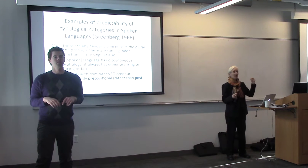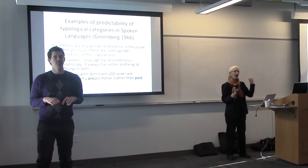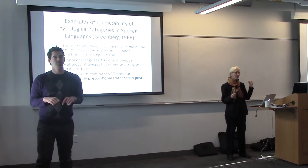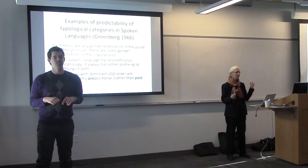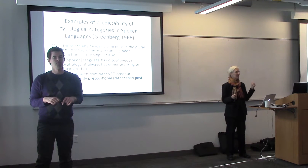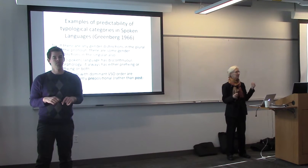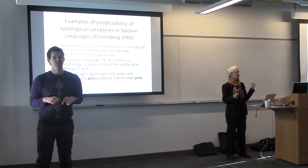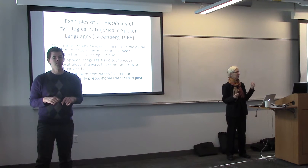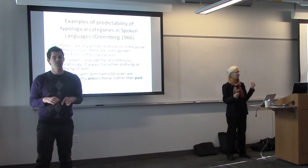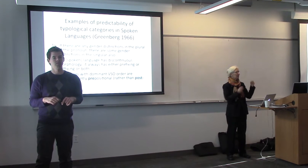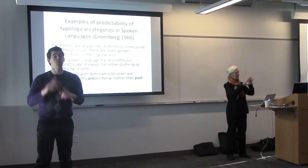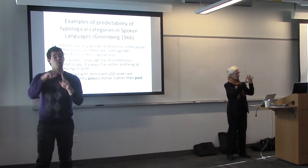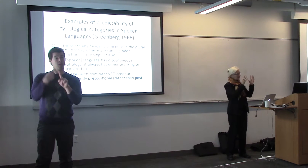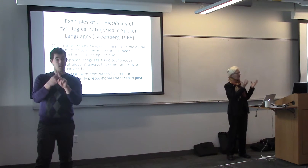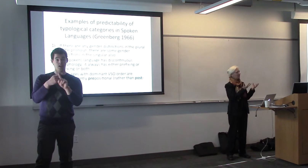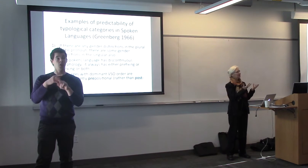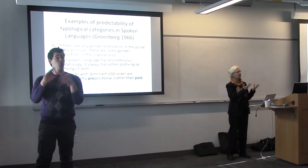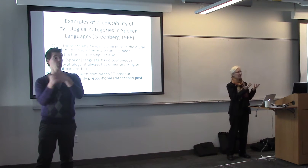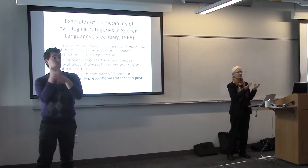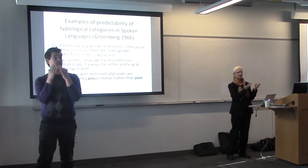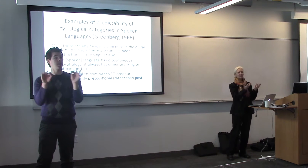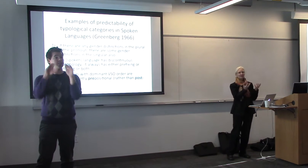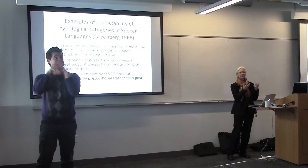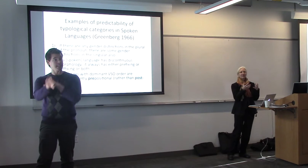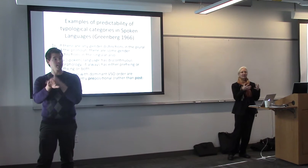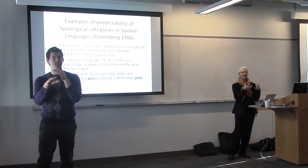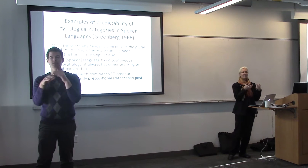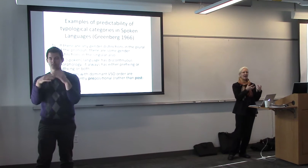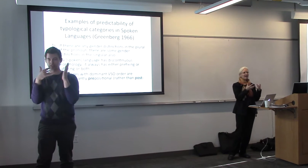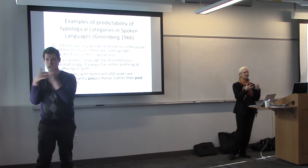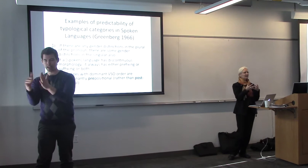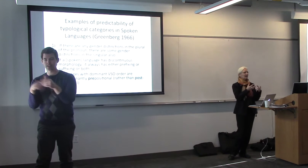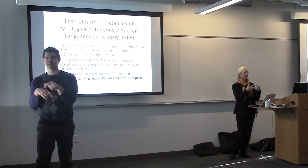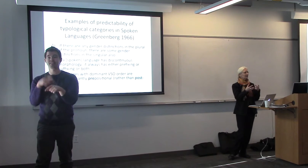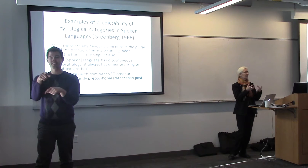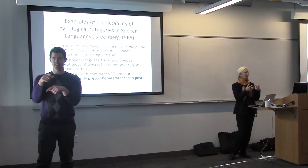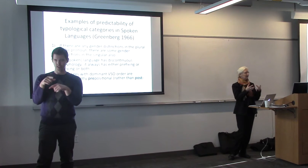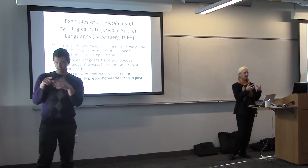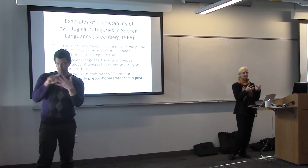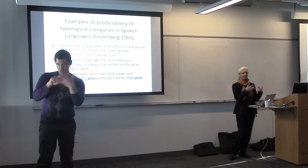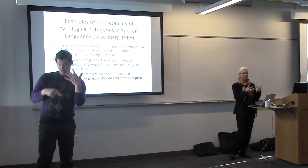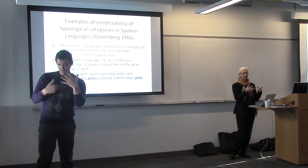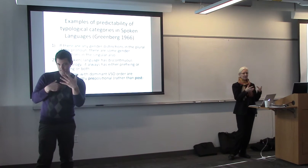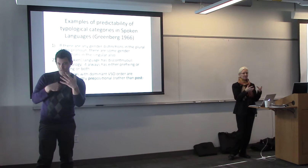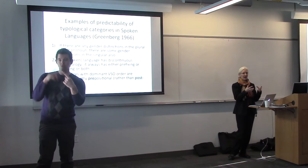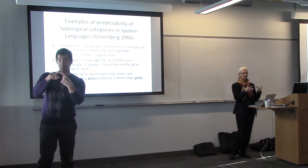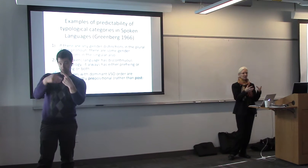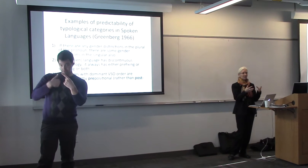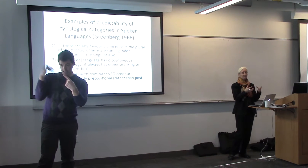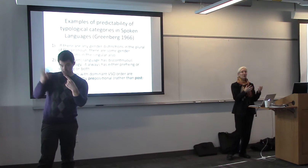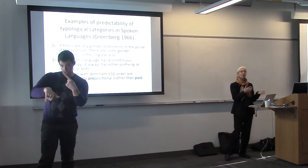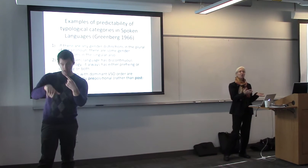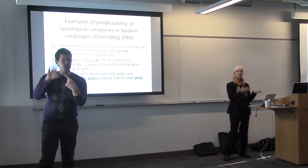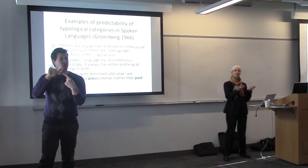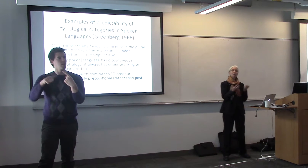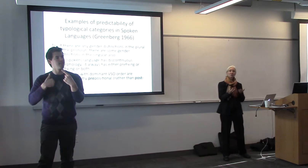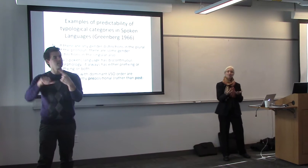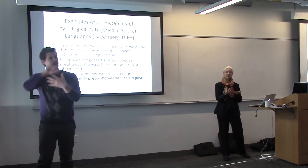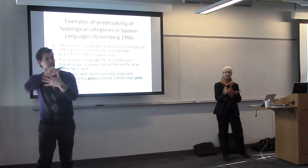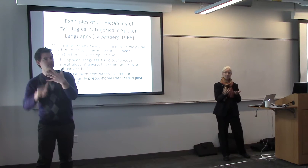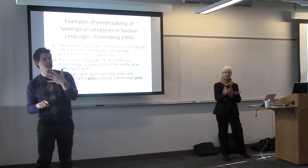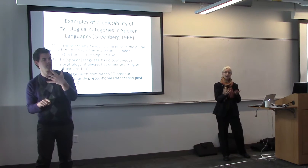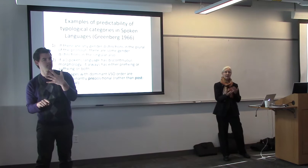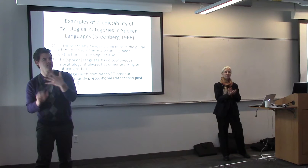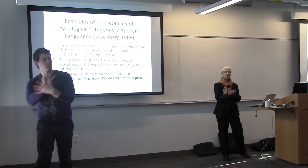studies of other languages that all of these characteristics kind of hang together in an affiliated fashion, when you go to a